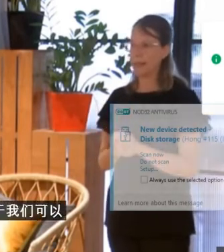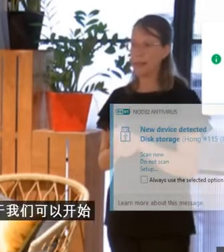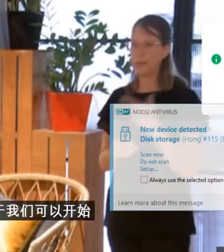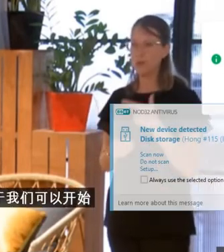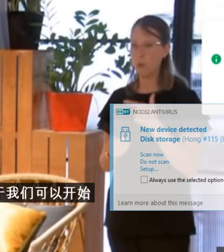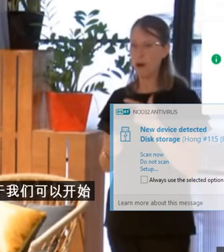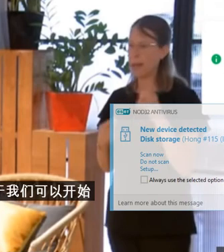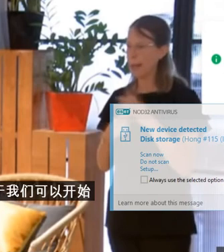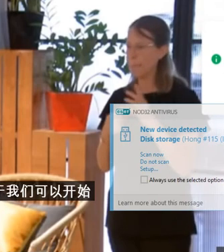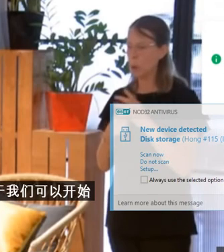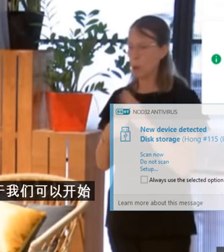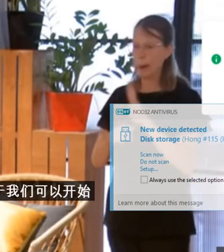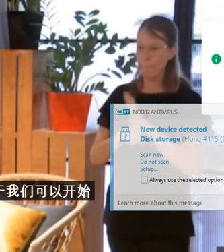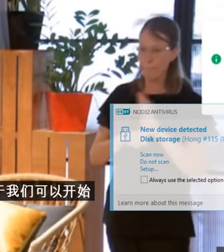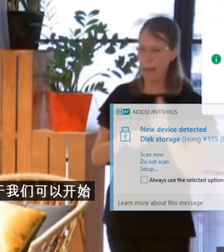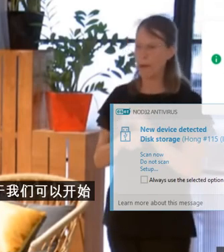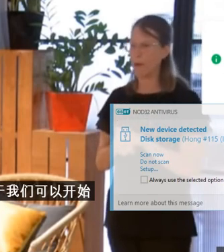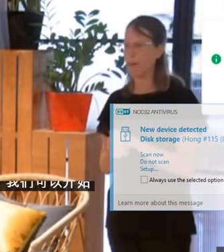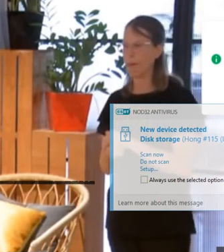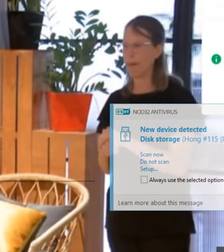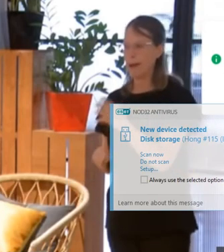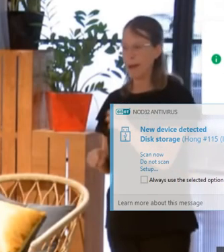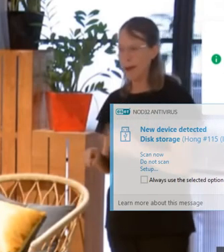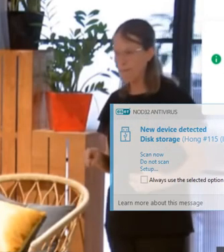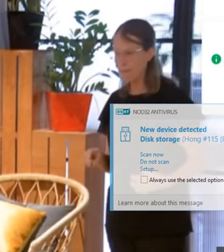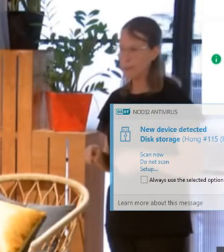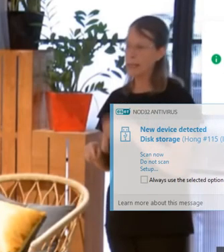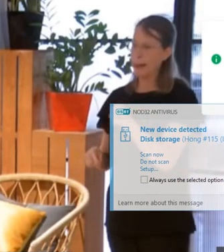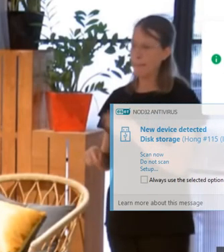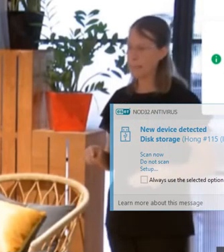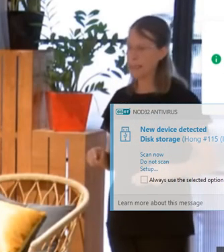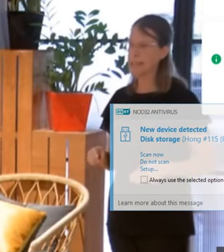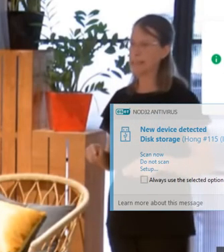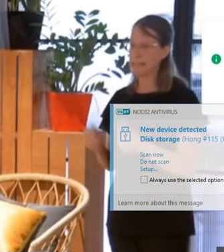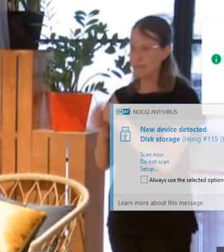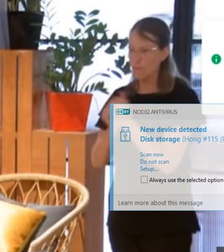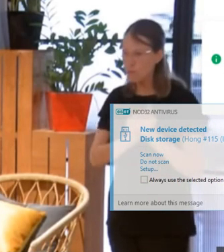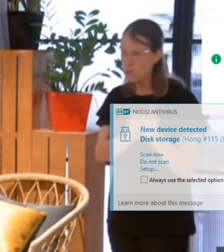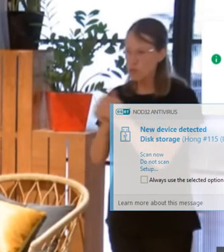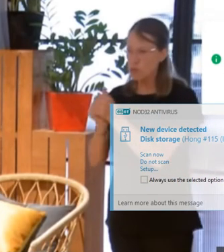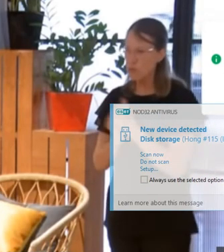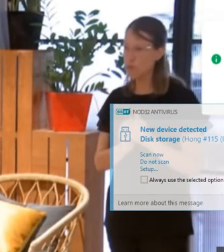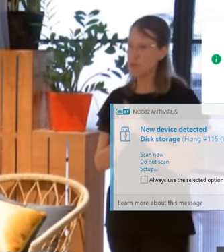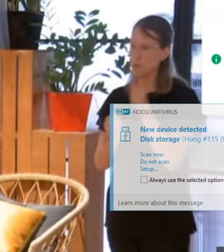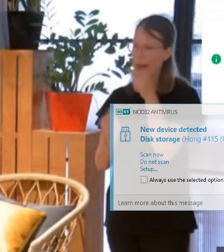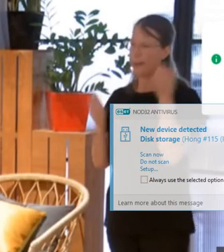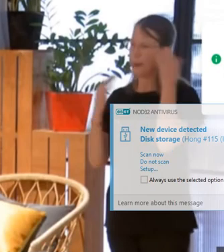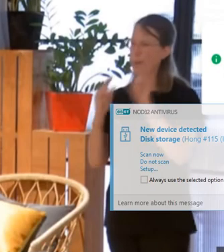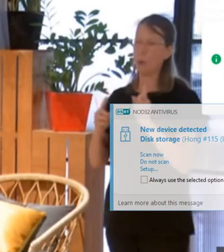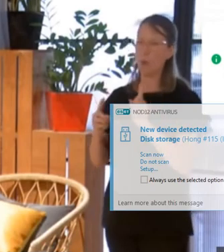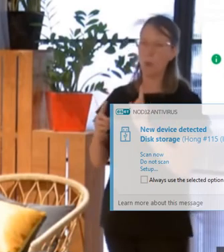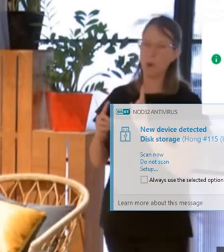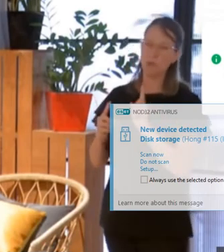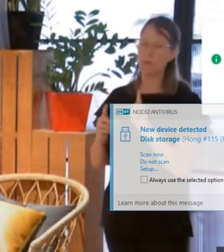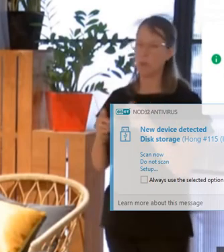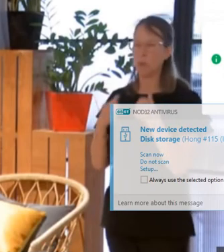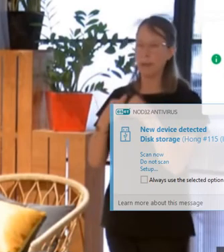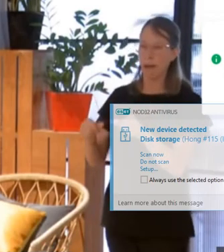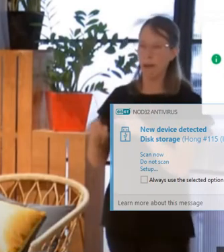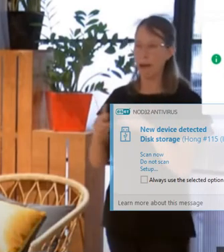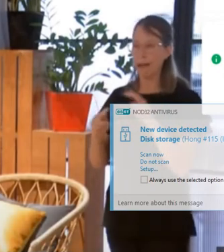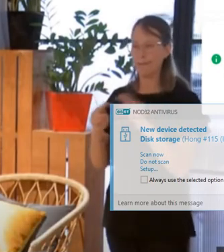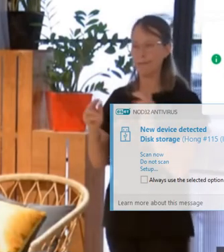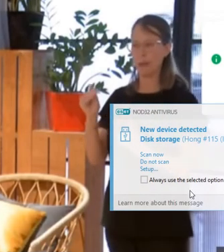is we can start to make some down payments on that through the budget, but have a much broader conversation about what a state could look like if we truly elevated